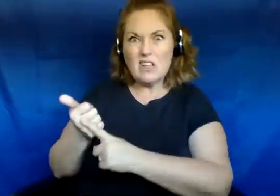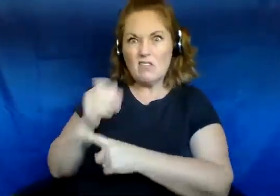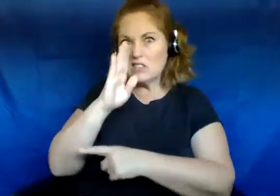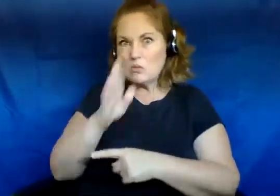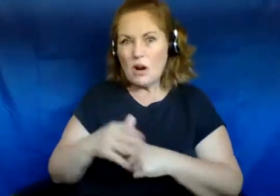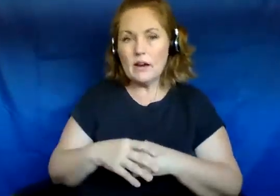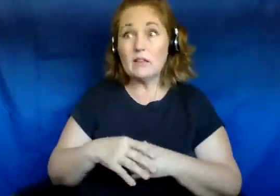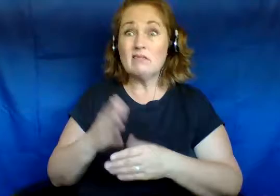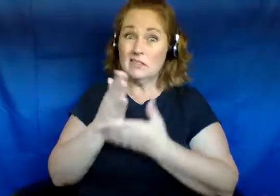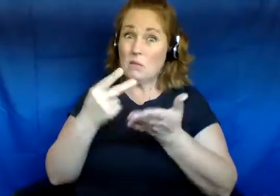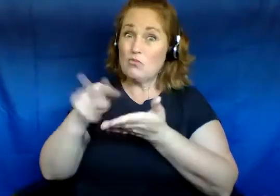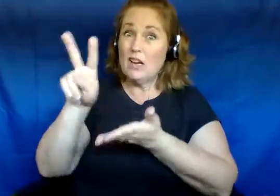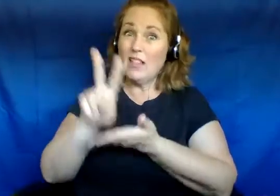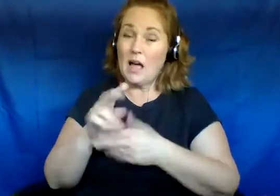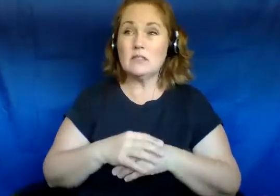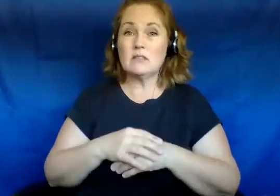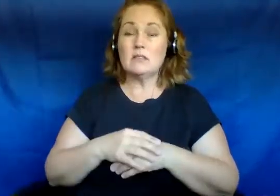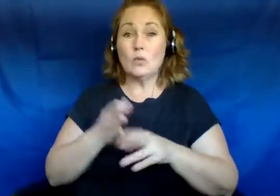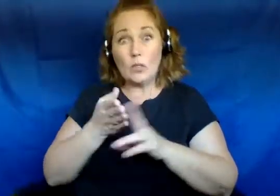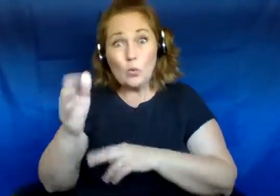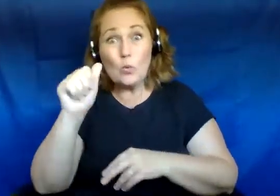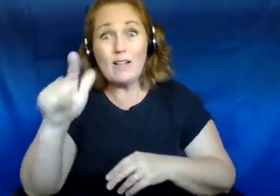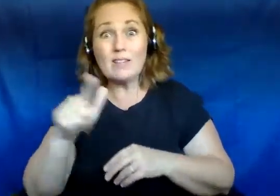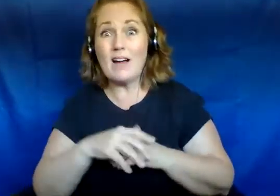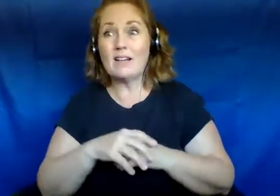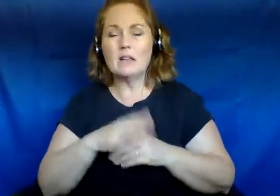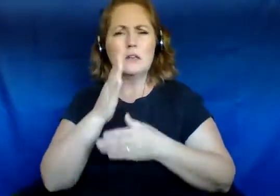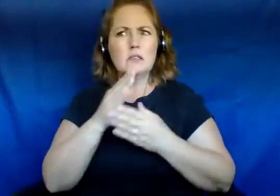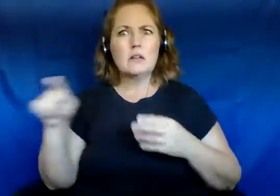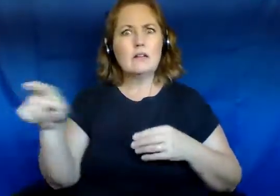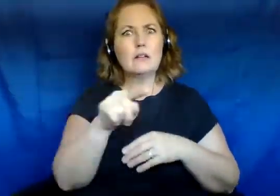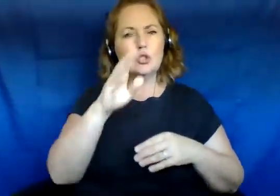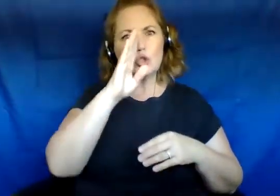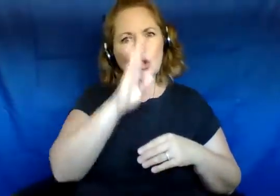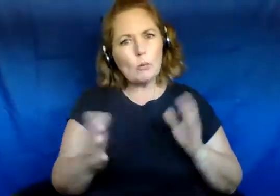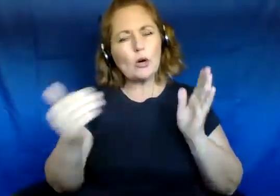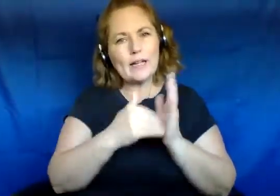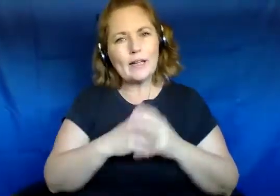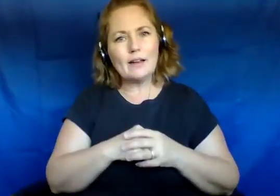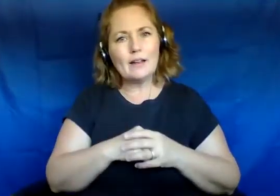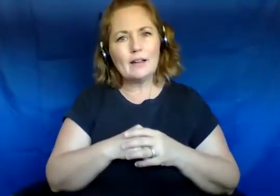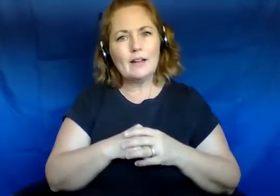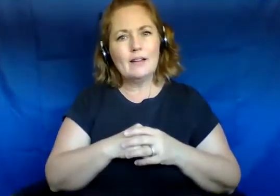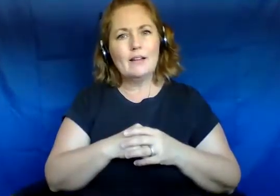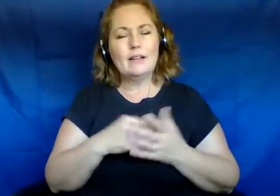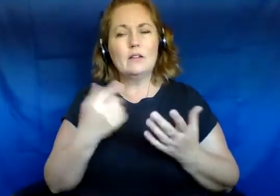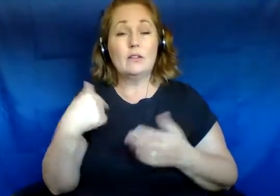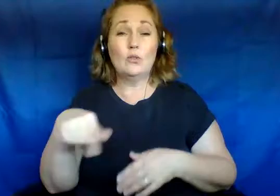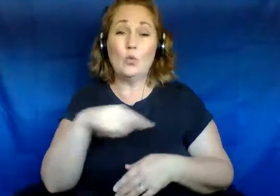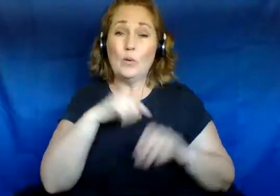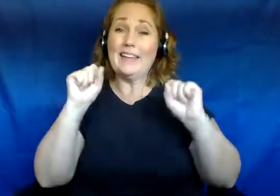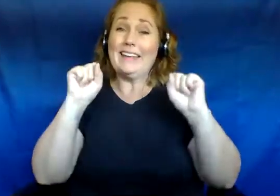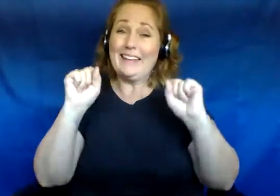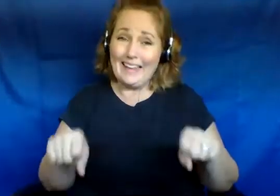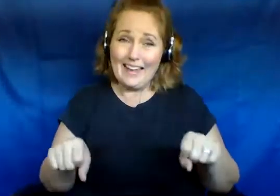who've relapsed, who've gone through Al-Anon, and these people are sober again. We can